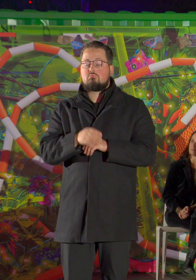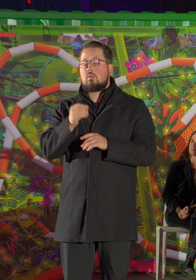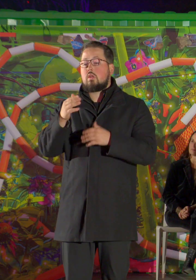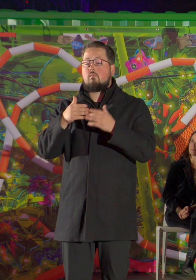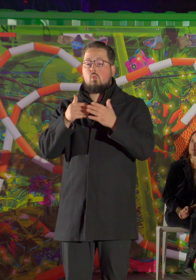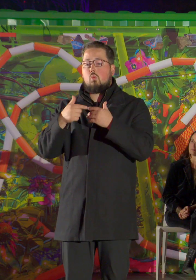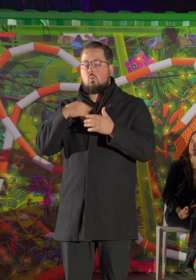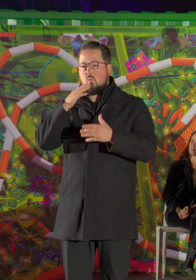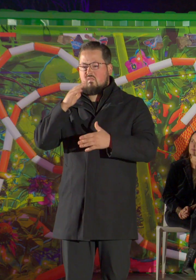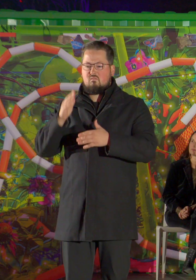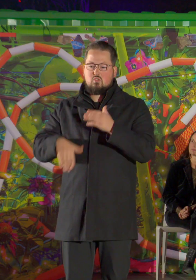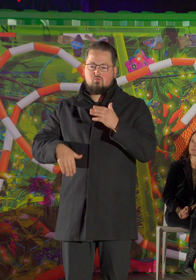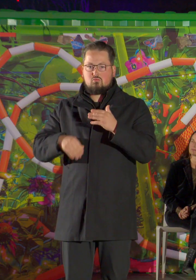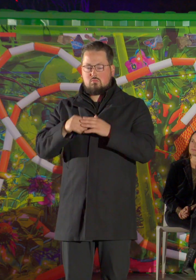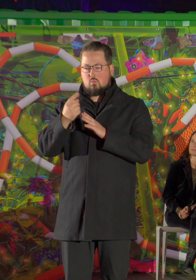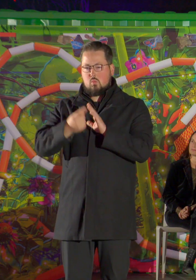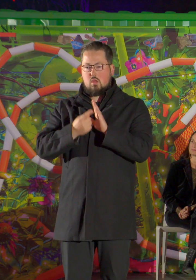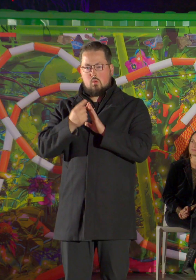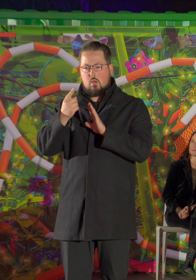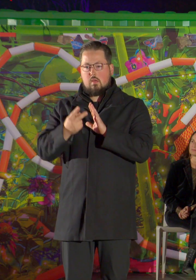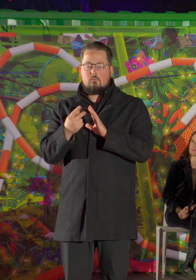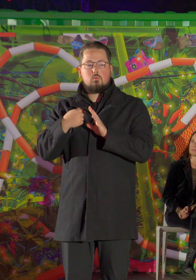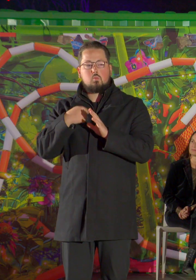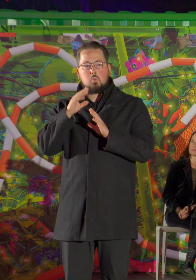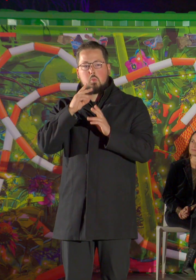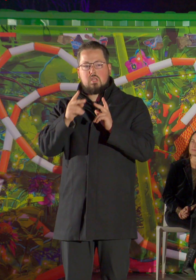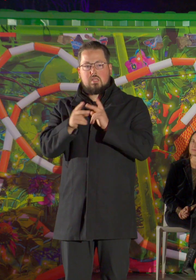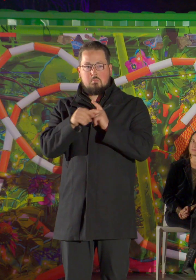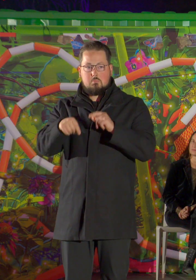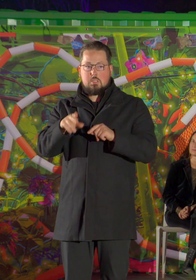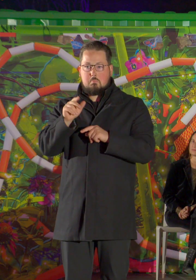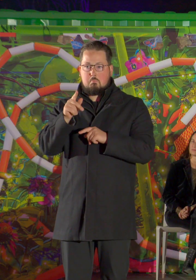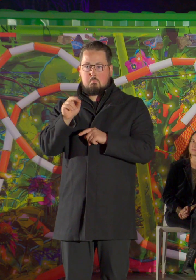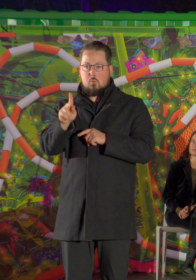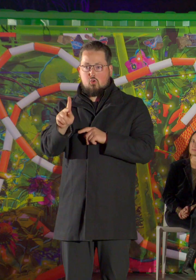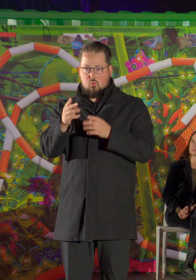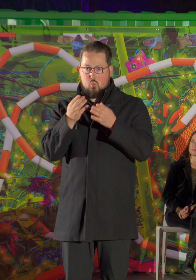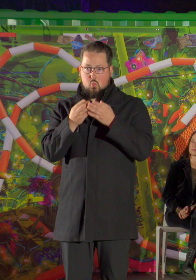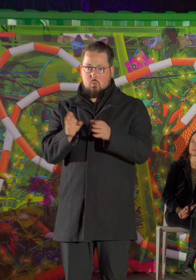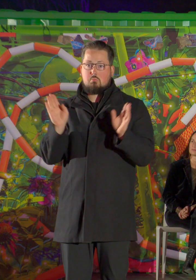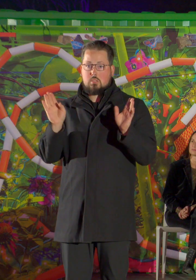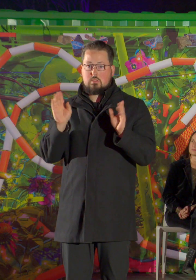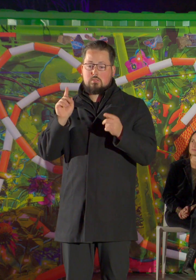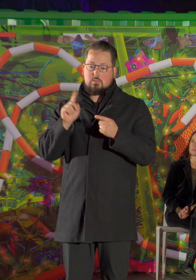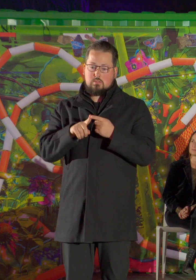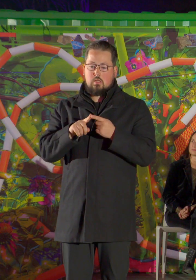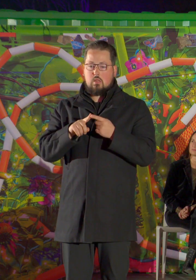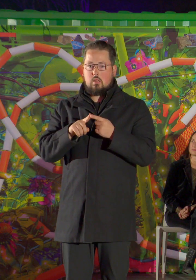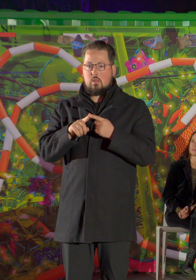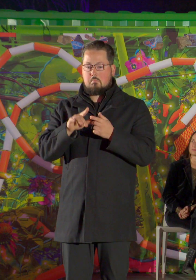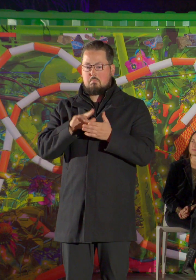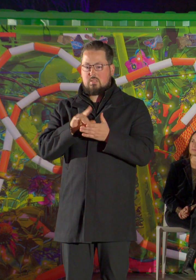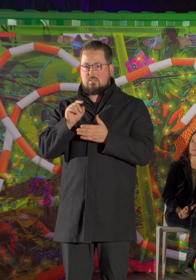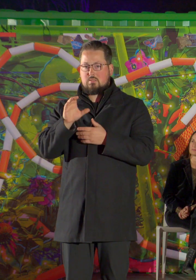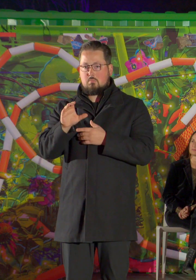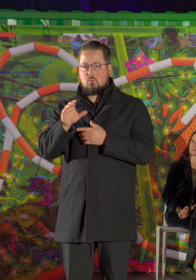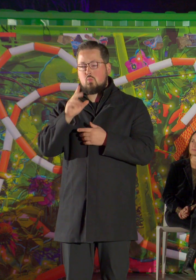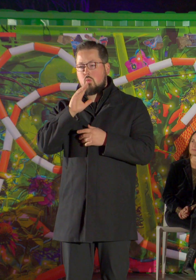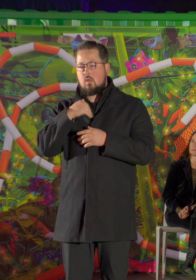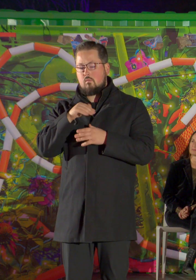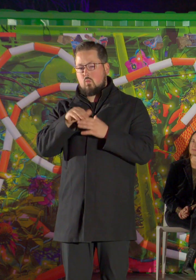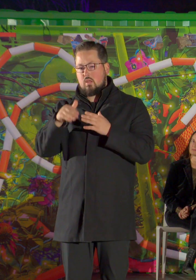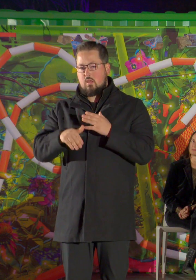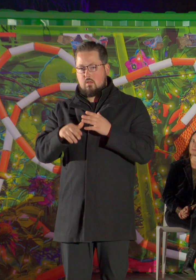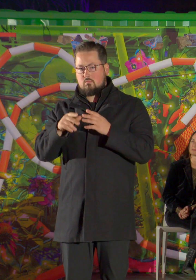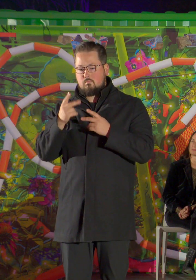finish up in about an hour and a half, we'll be keeping the park open up until mid-December. So there'll be weekend viewing hours